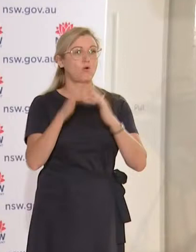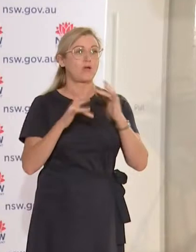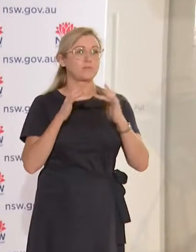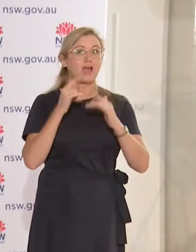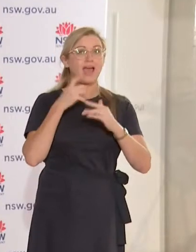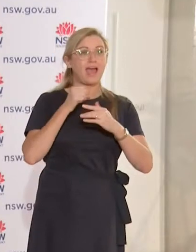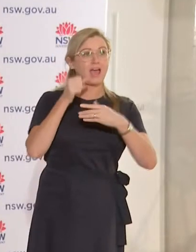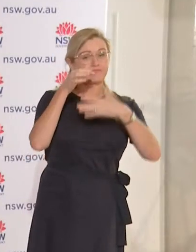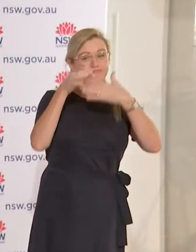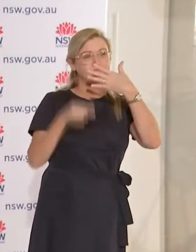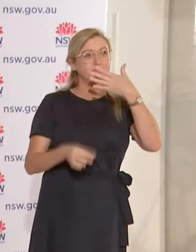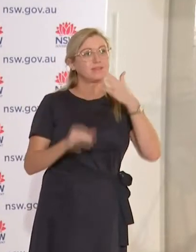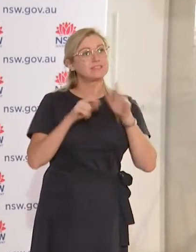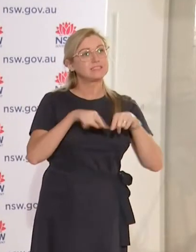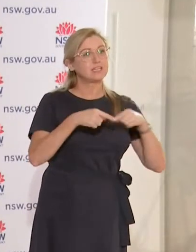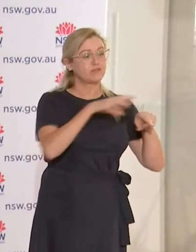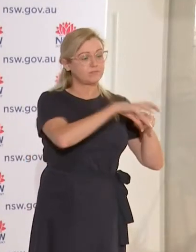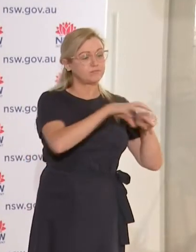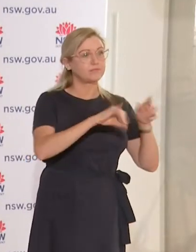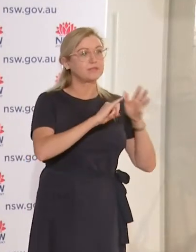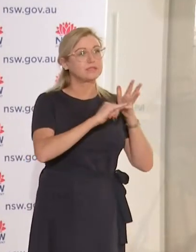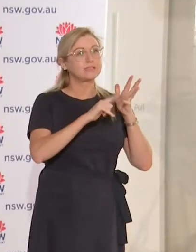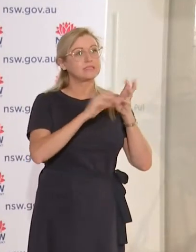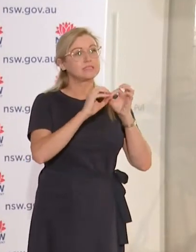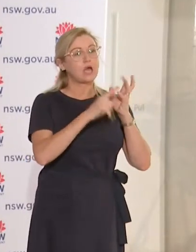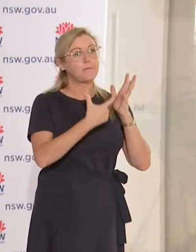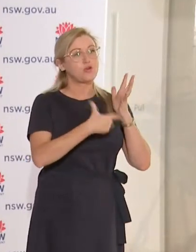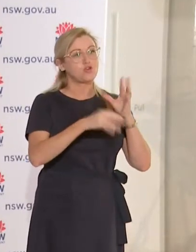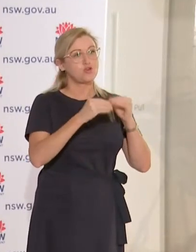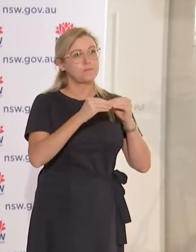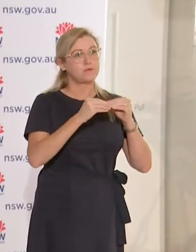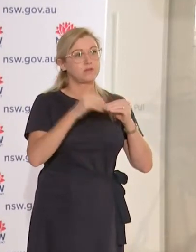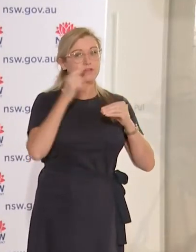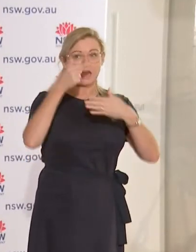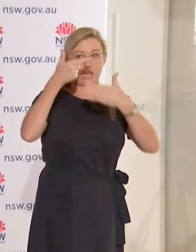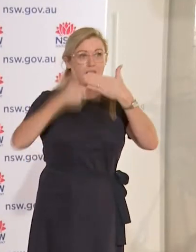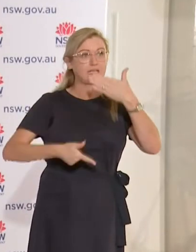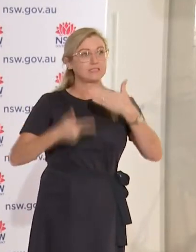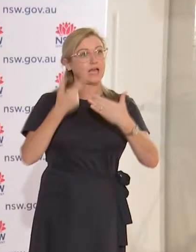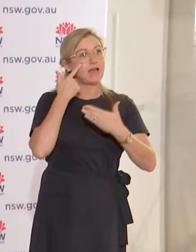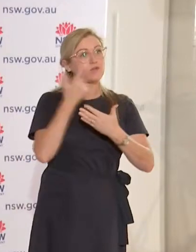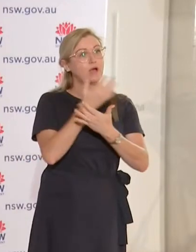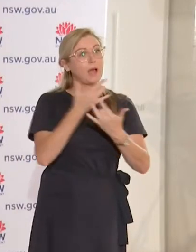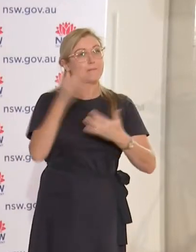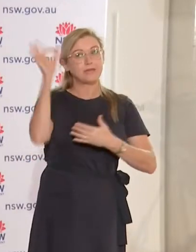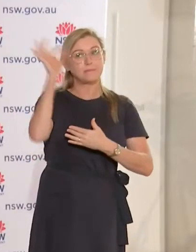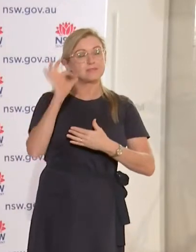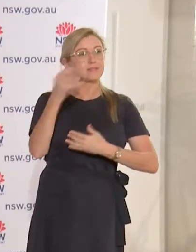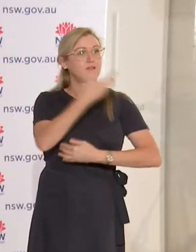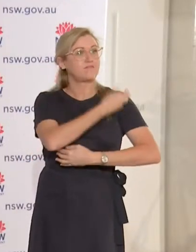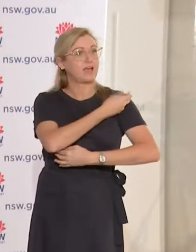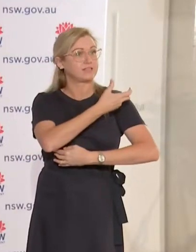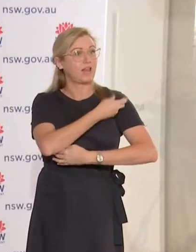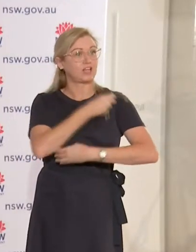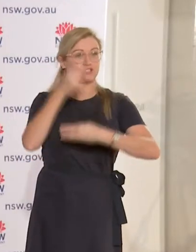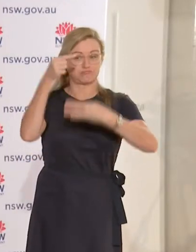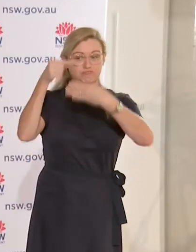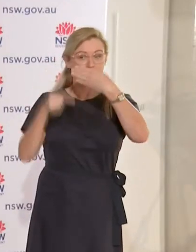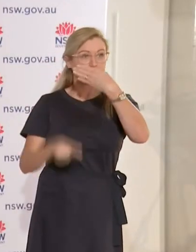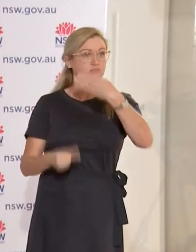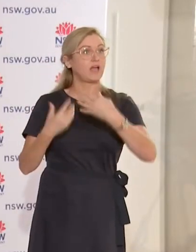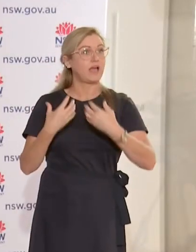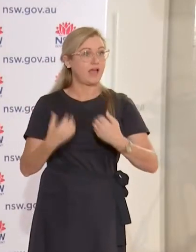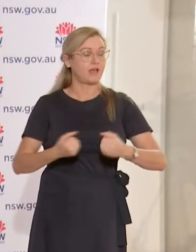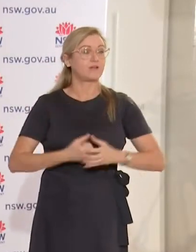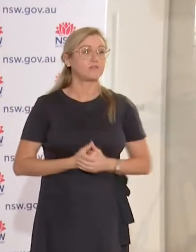suburbs. And I'd actually ask all members of the community to go onto those websites, and you'll see that the level, the work that's